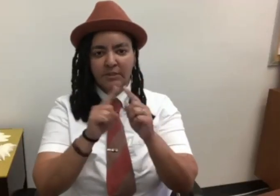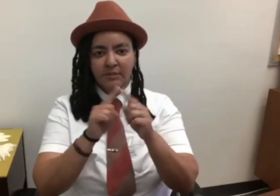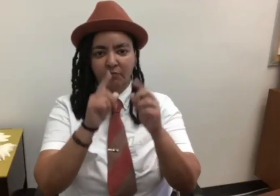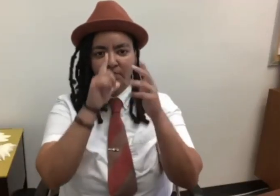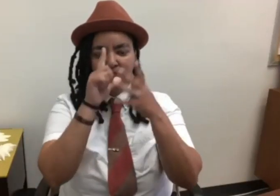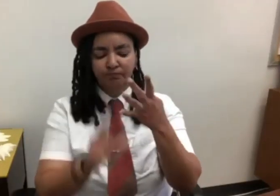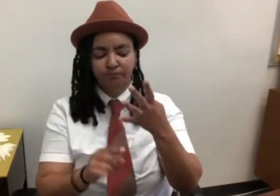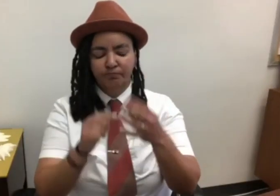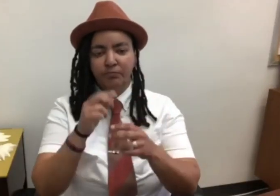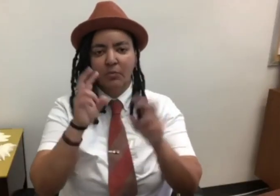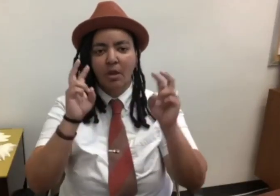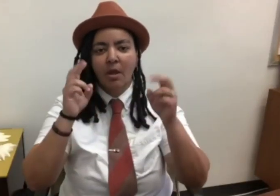experience.